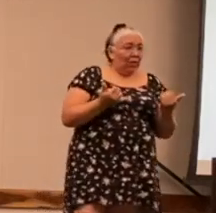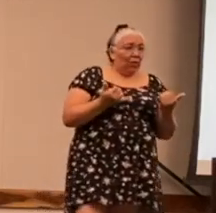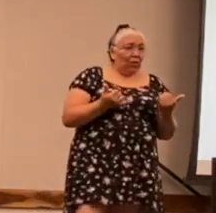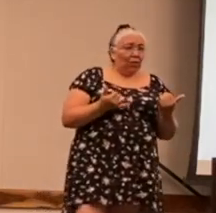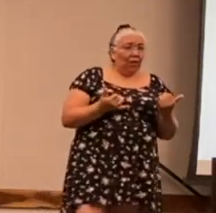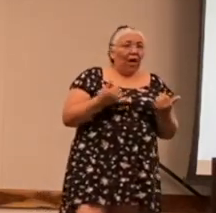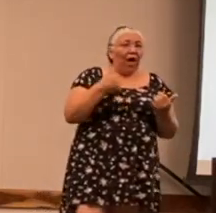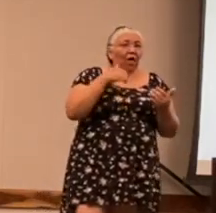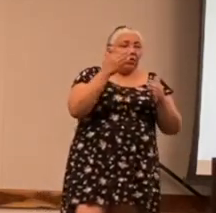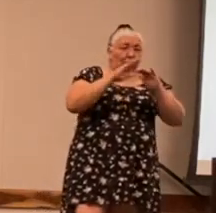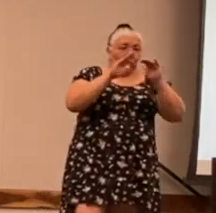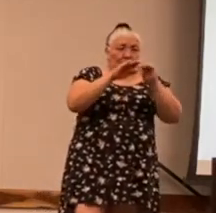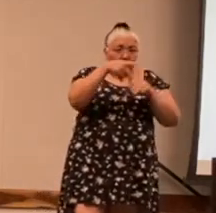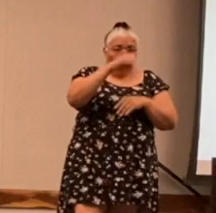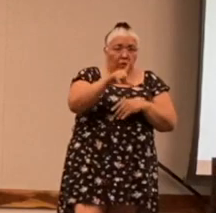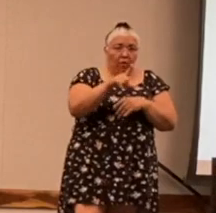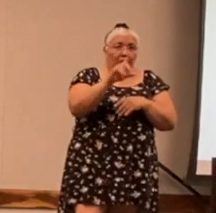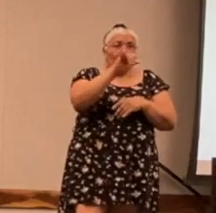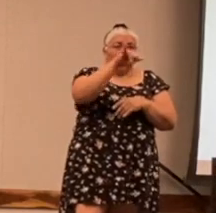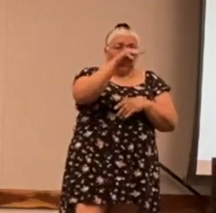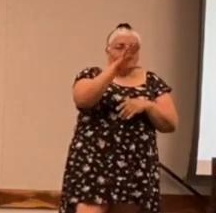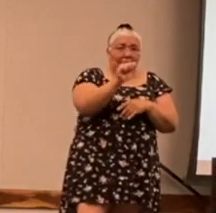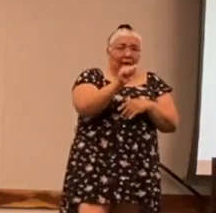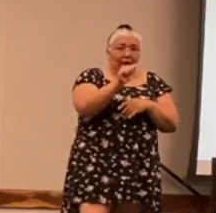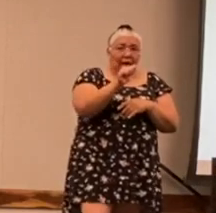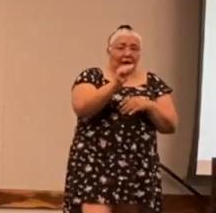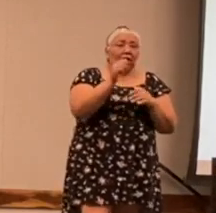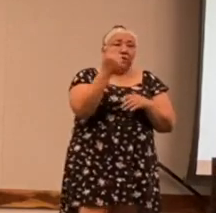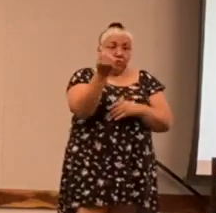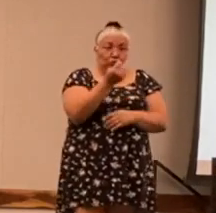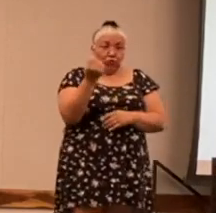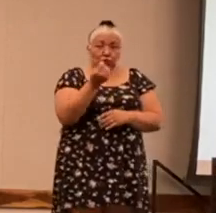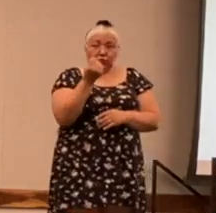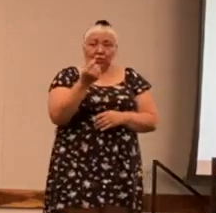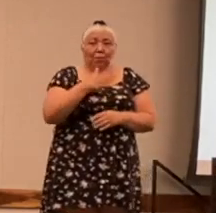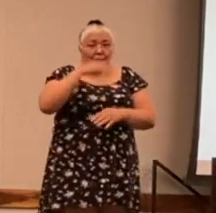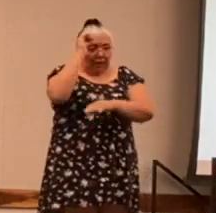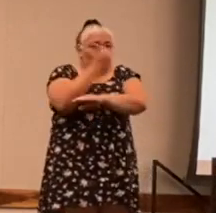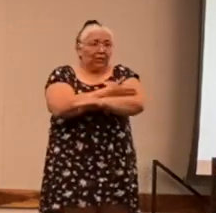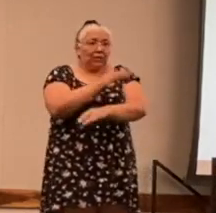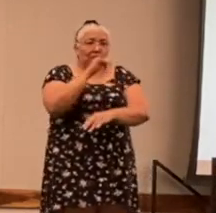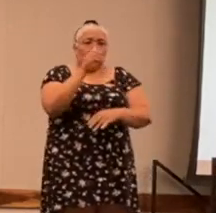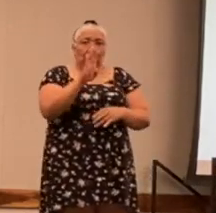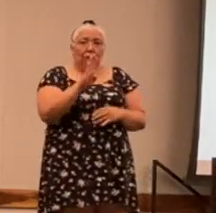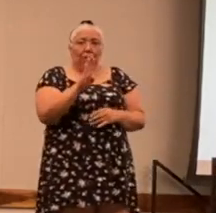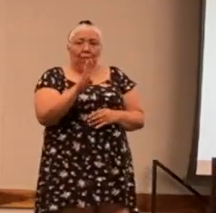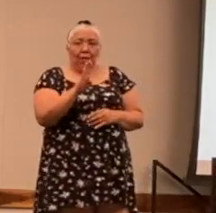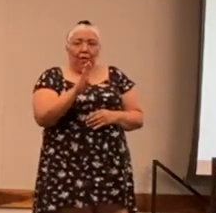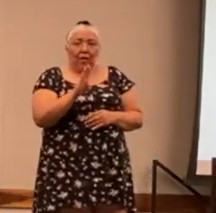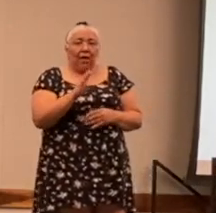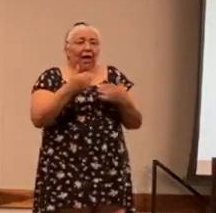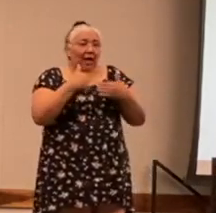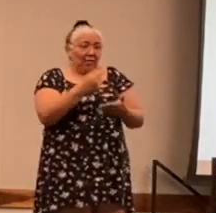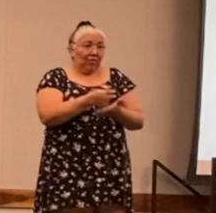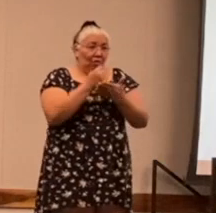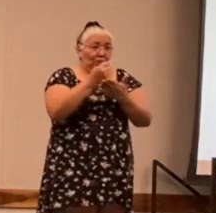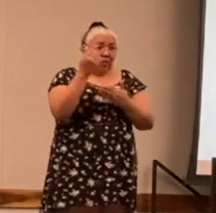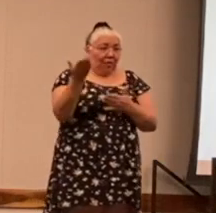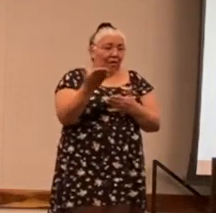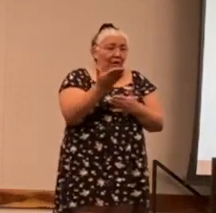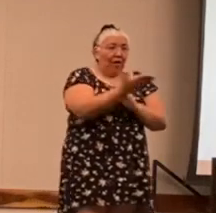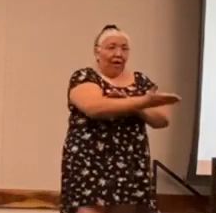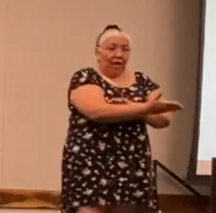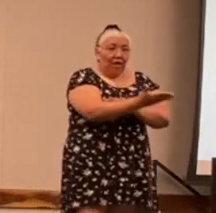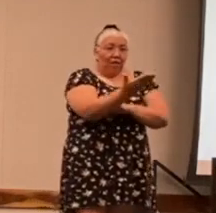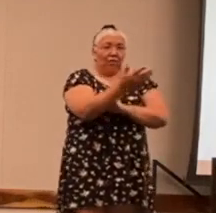I was at the pool at the YMCA pool on Tuesday. You see, our son Jacob, has therapy there every